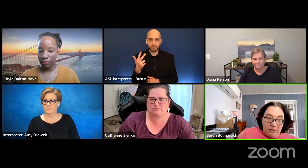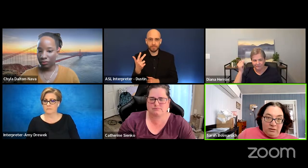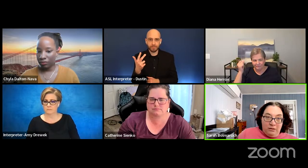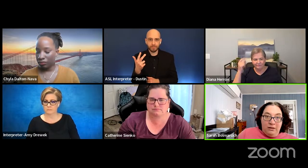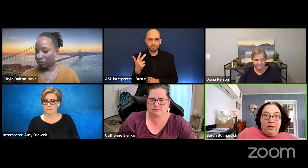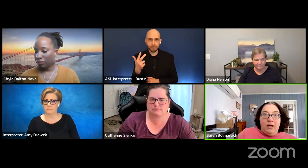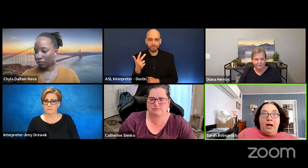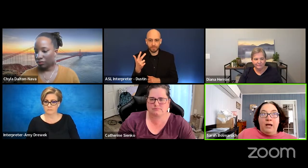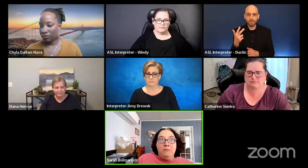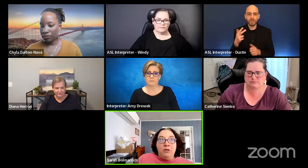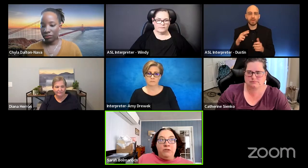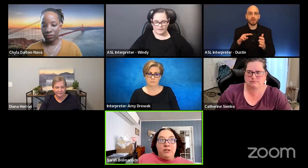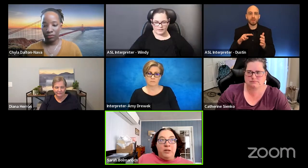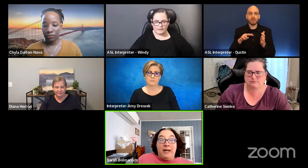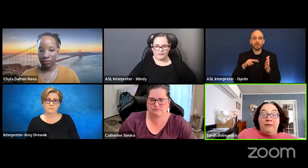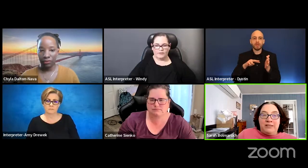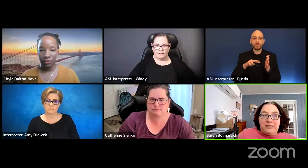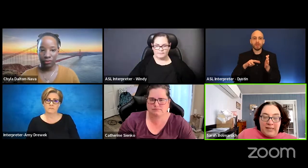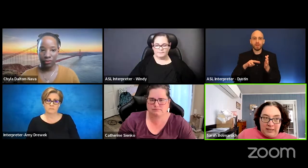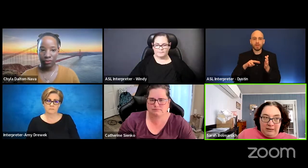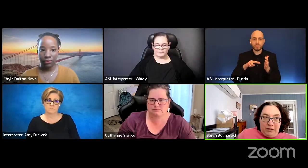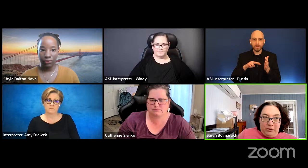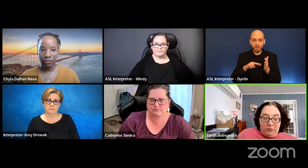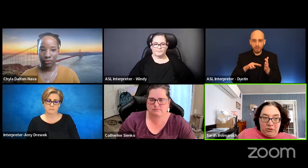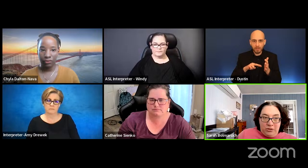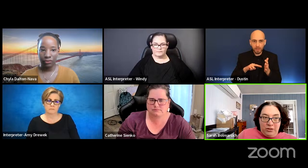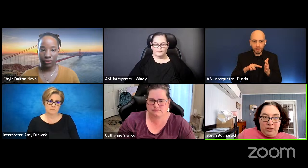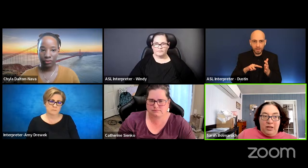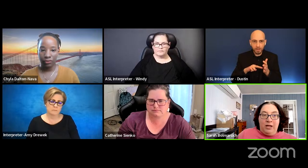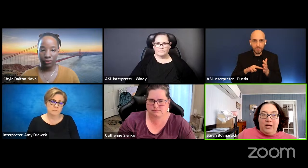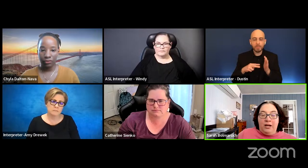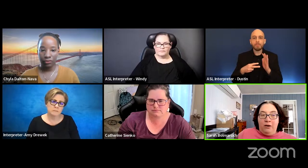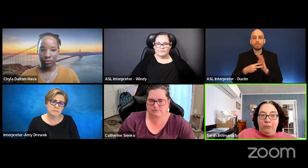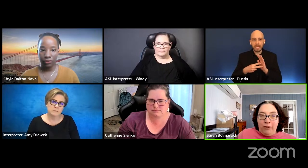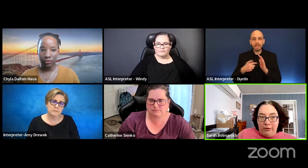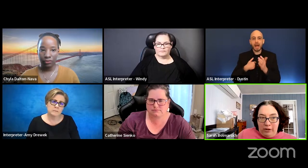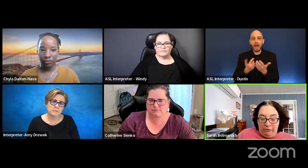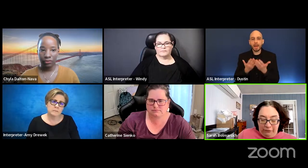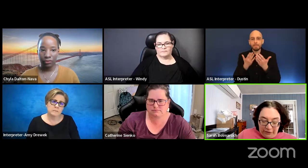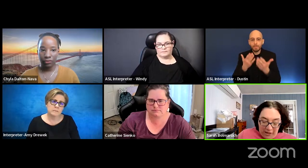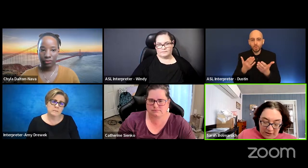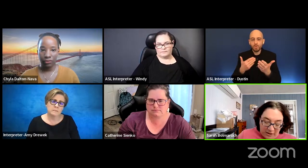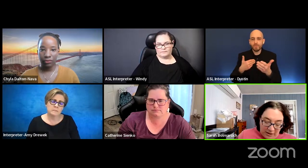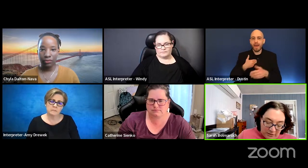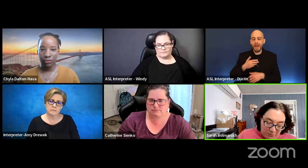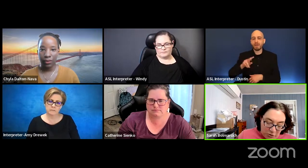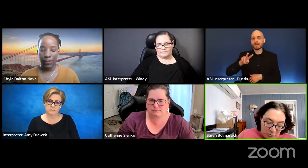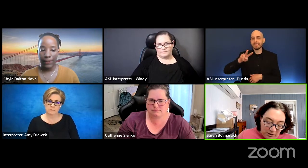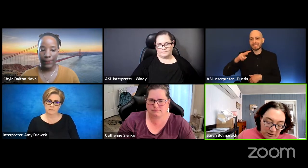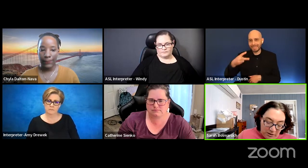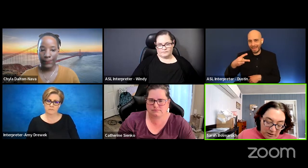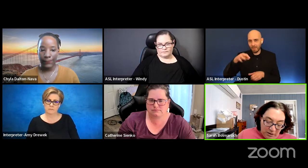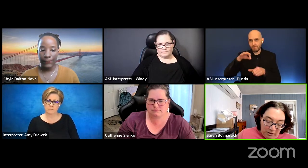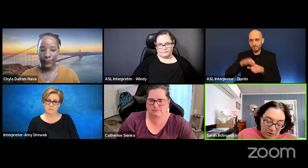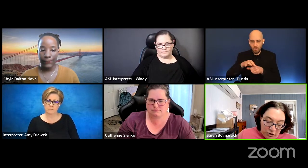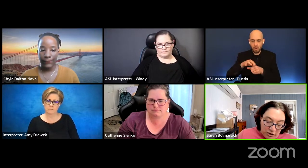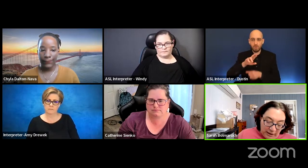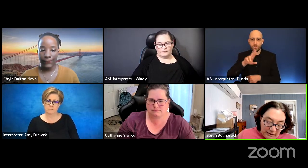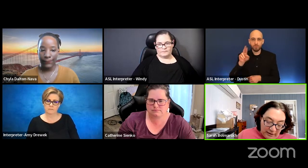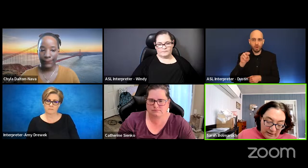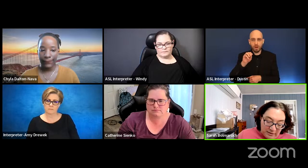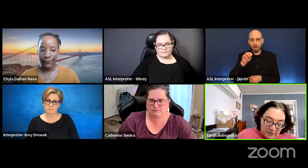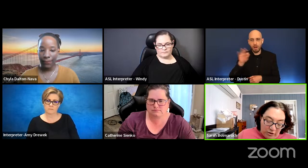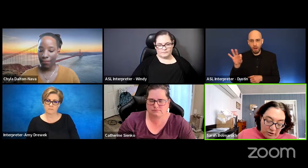So I move that we have a second vote, a runoff contest between, in